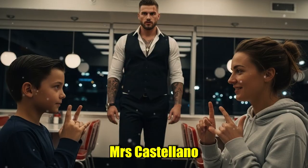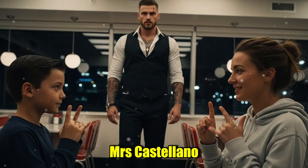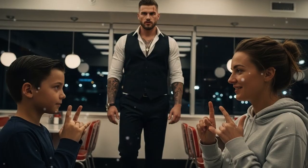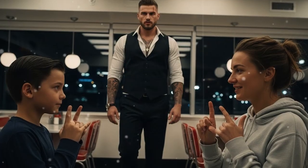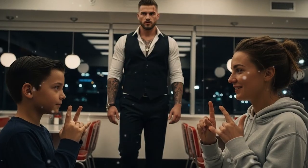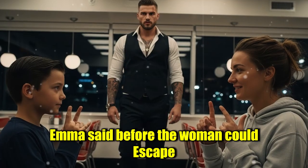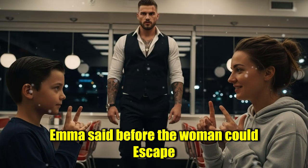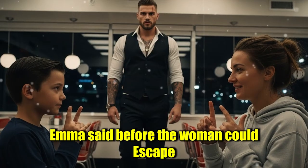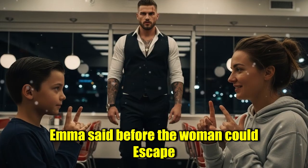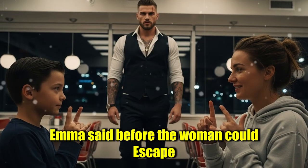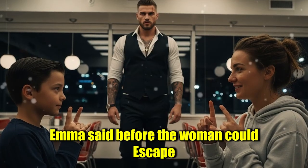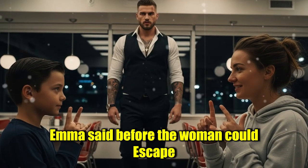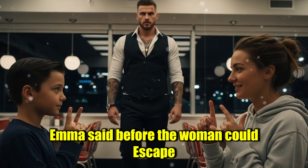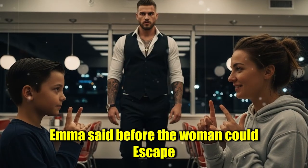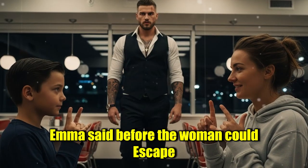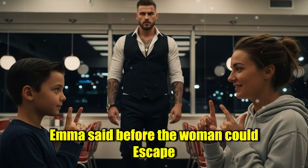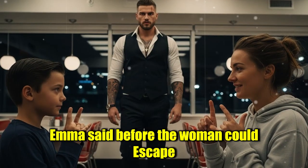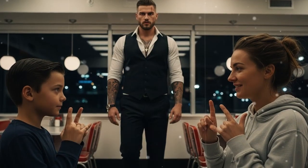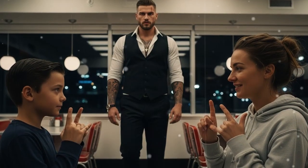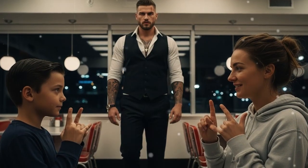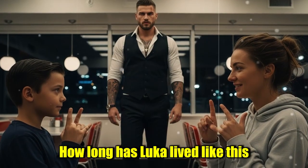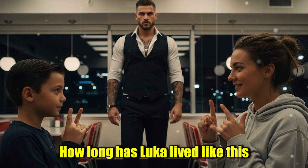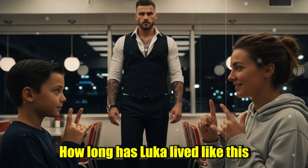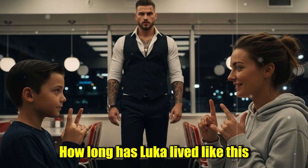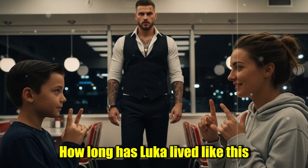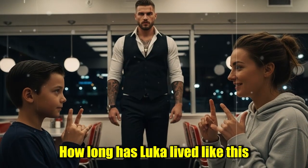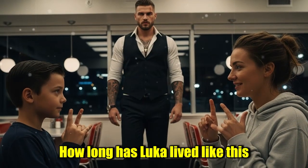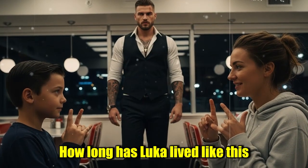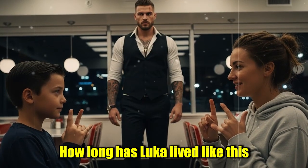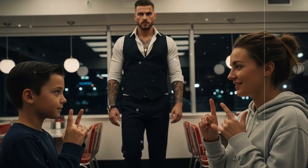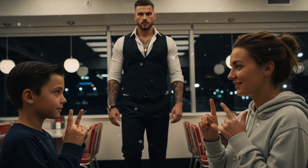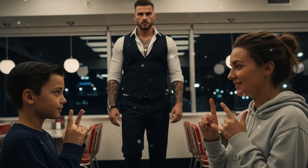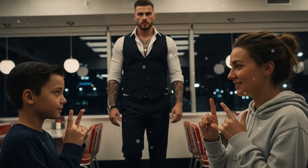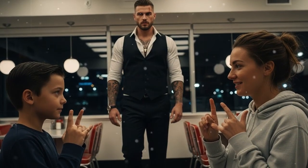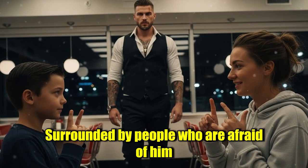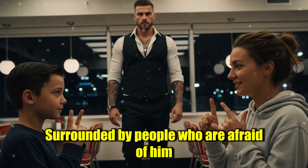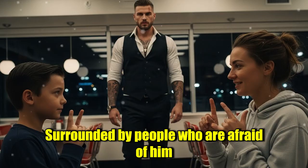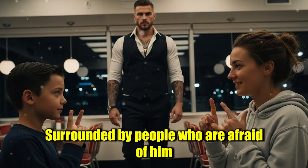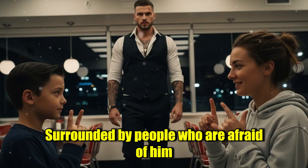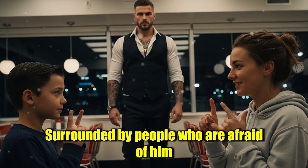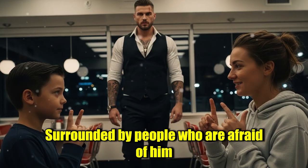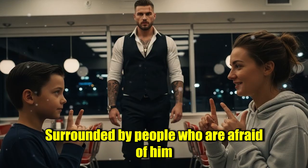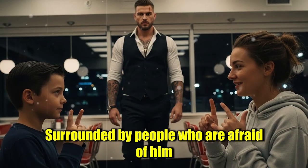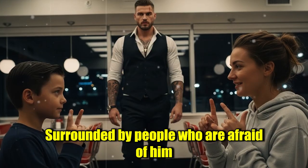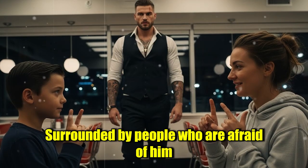Castellano, Emma said before the woman could escape. How long has Luca lived like this? Surrounded by people who are afraid of